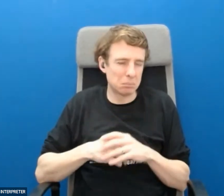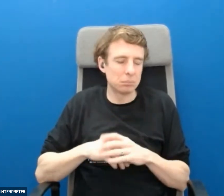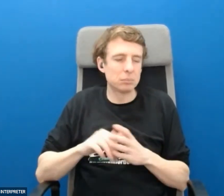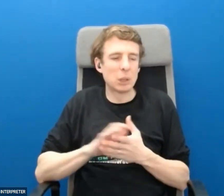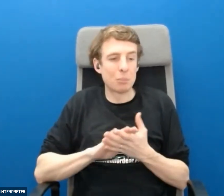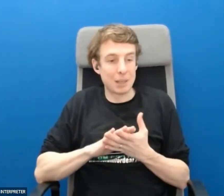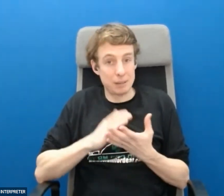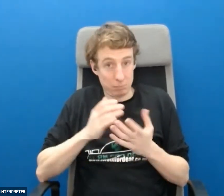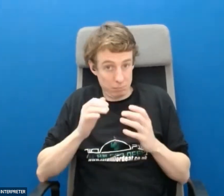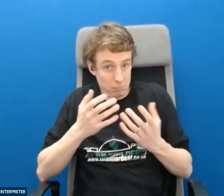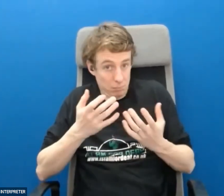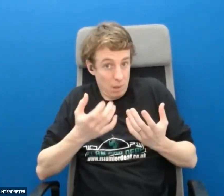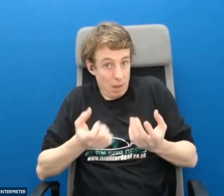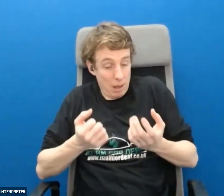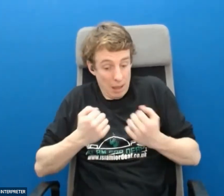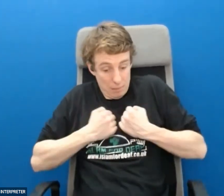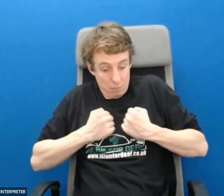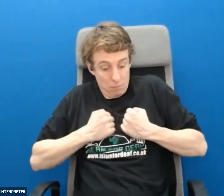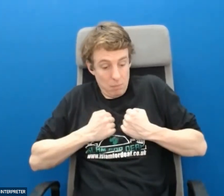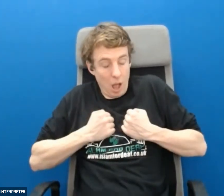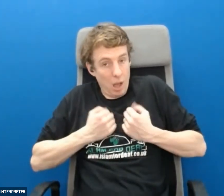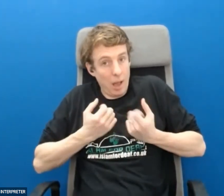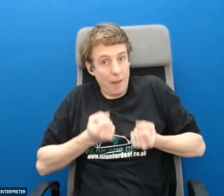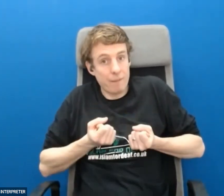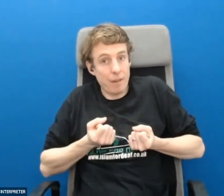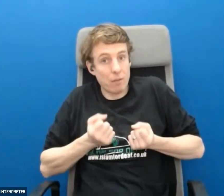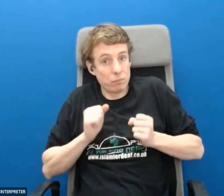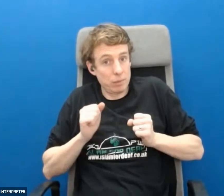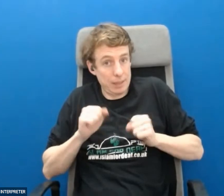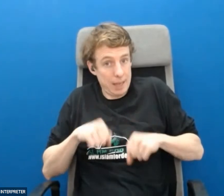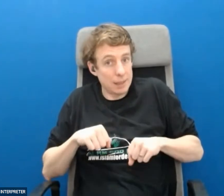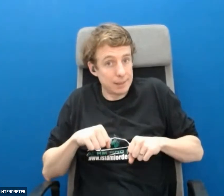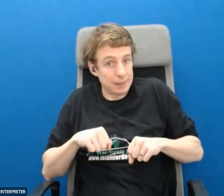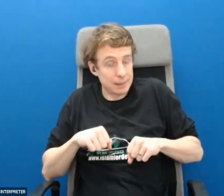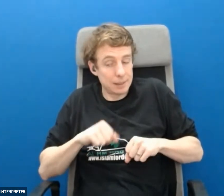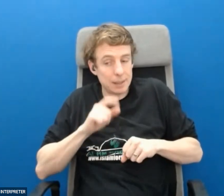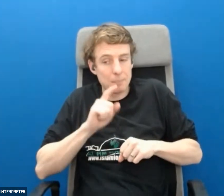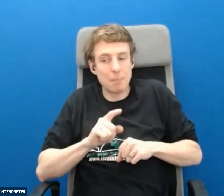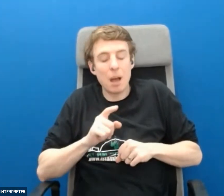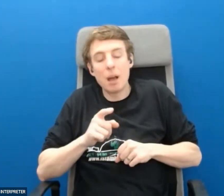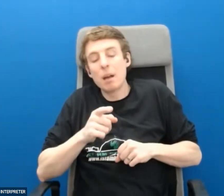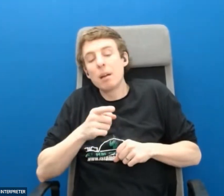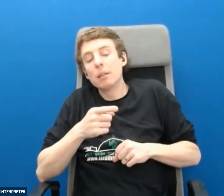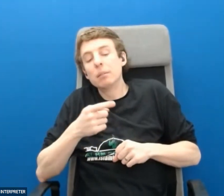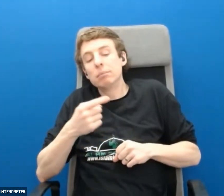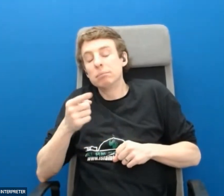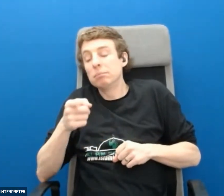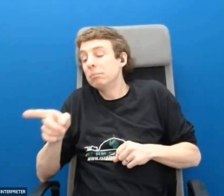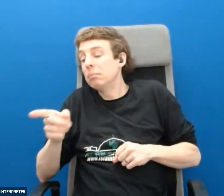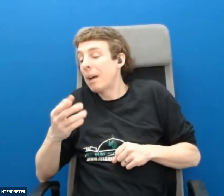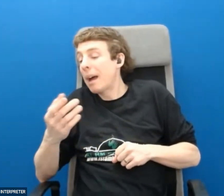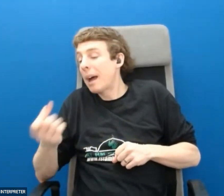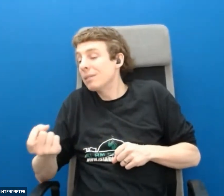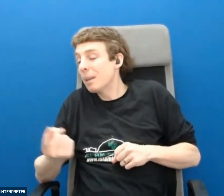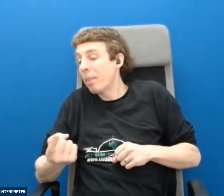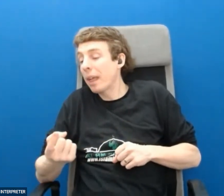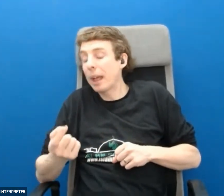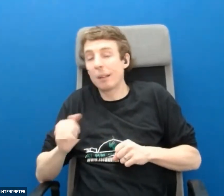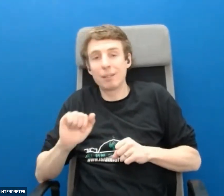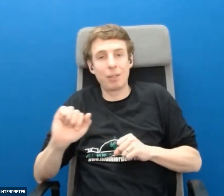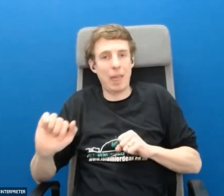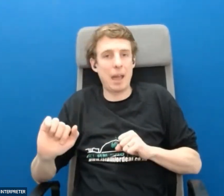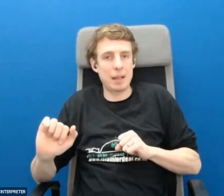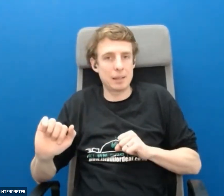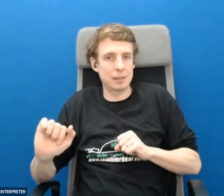have, but they do not possess that which you have, that which I have. So